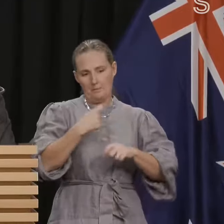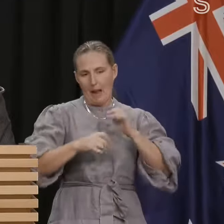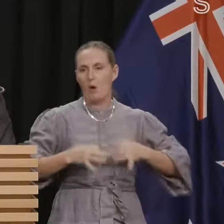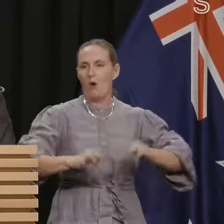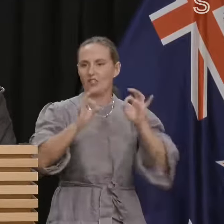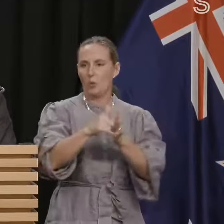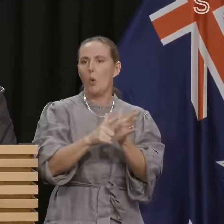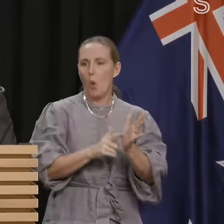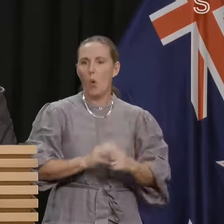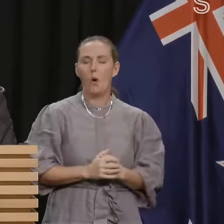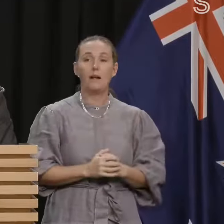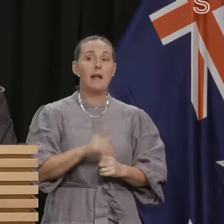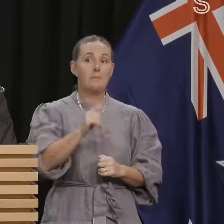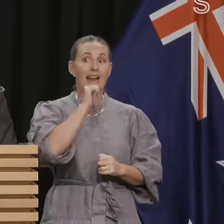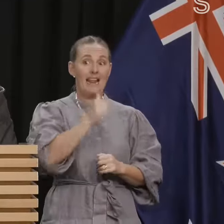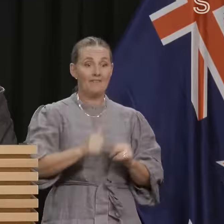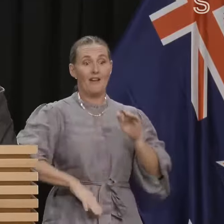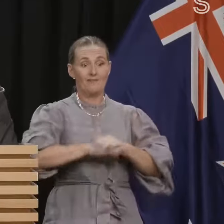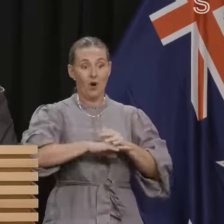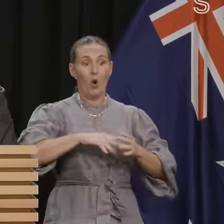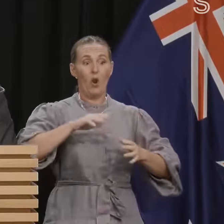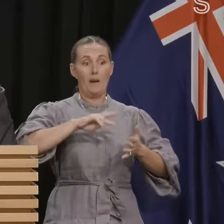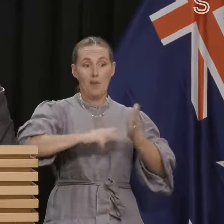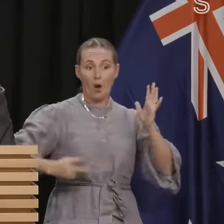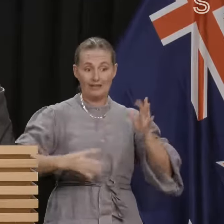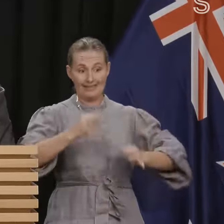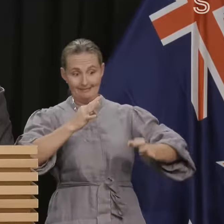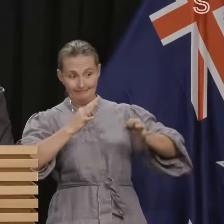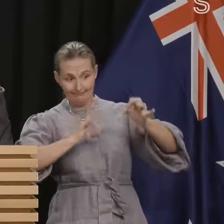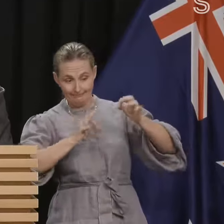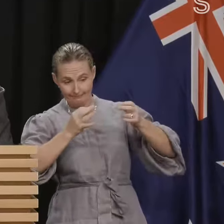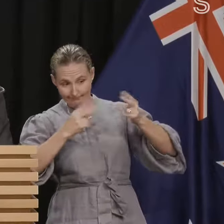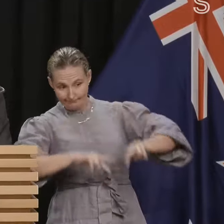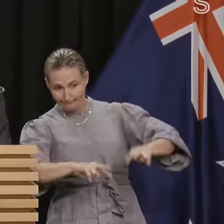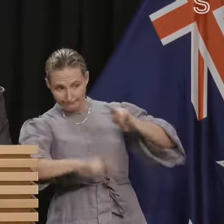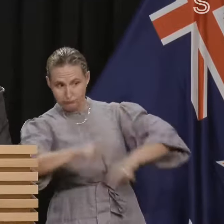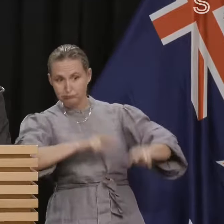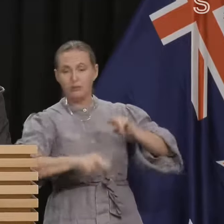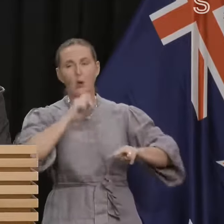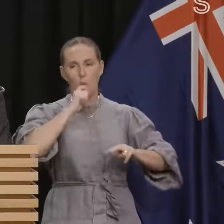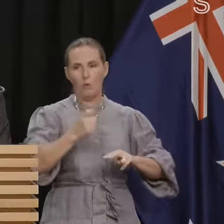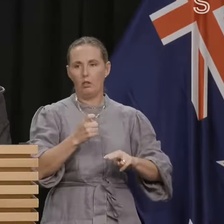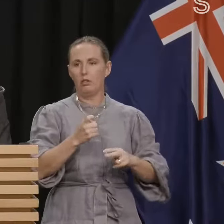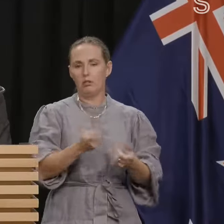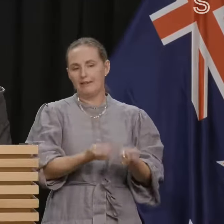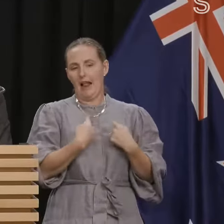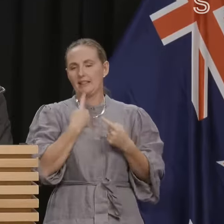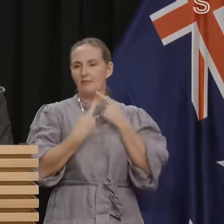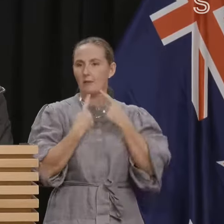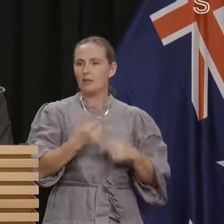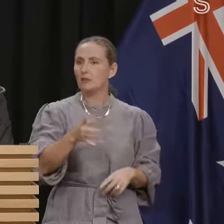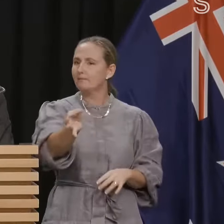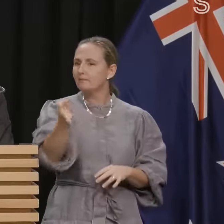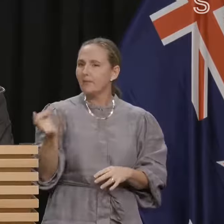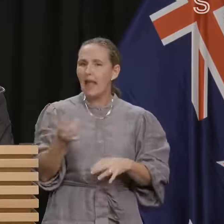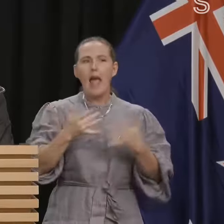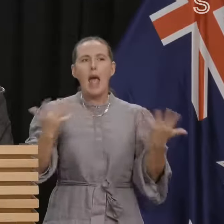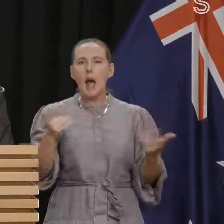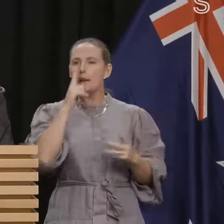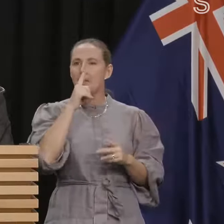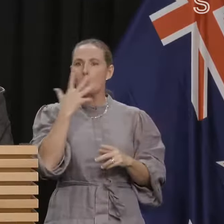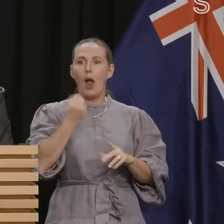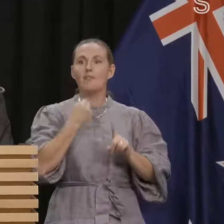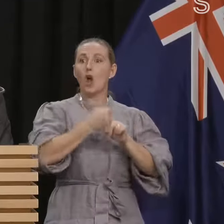good policy process that will give us some better options. Are you able to tell us if you know how many people currently have lobbyist